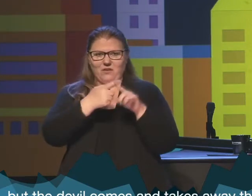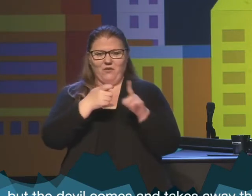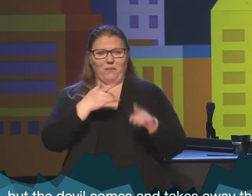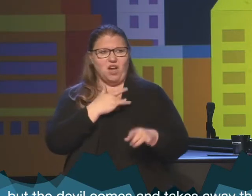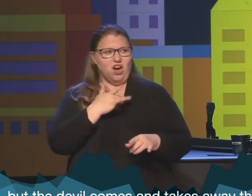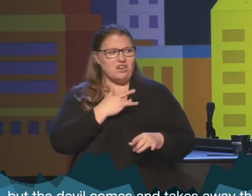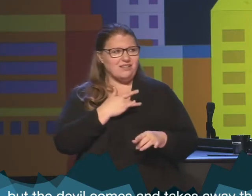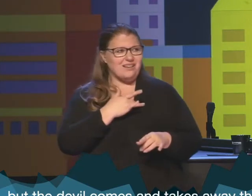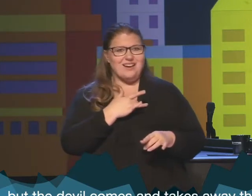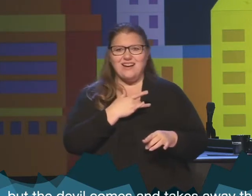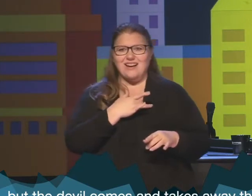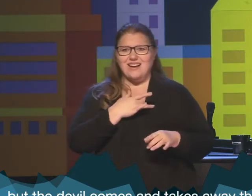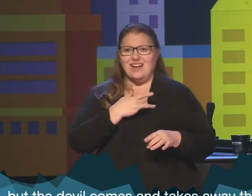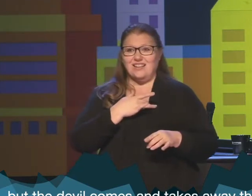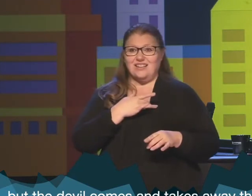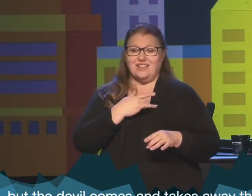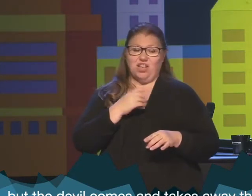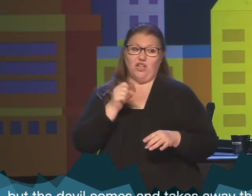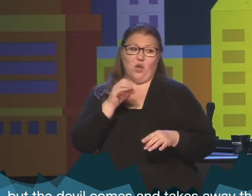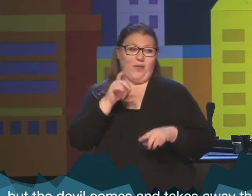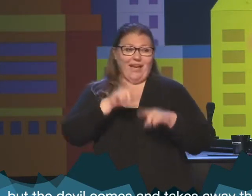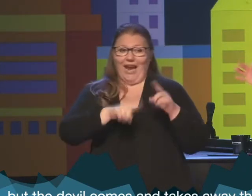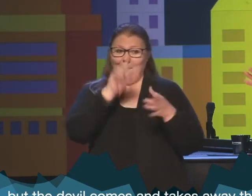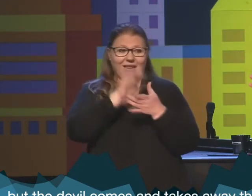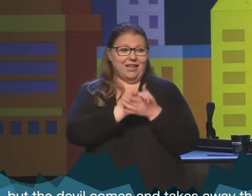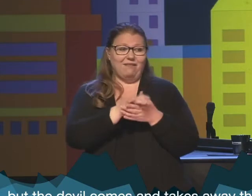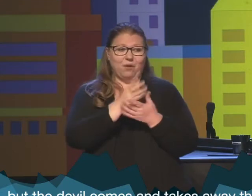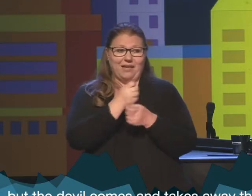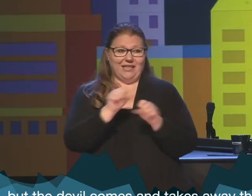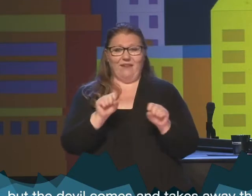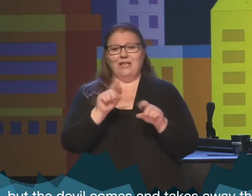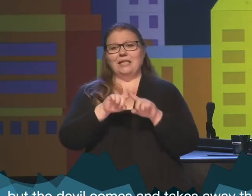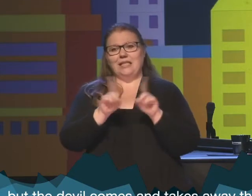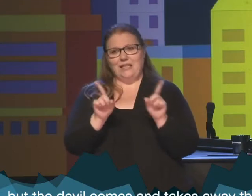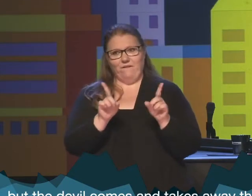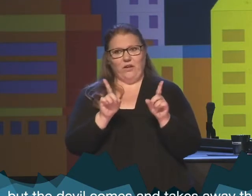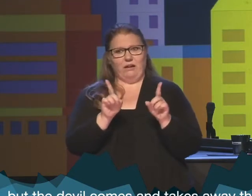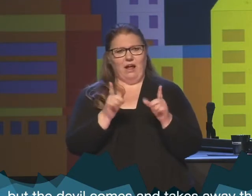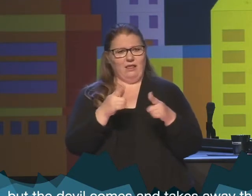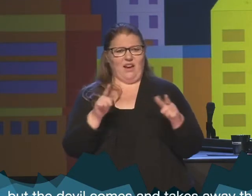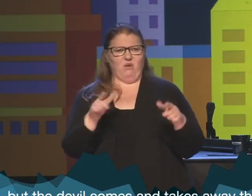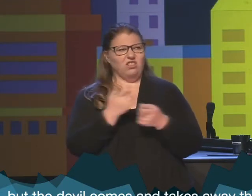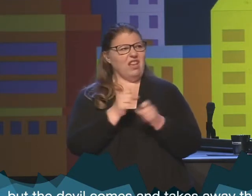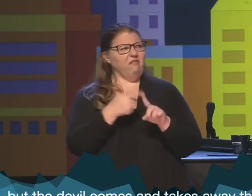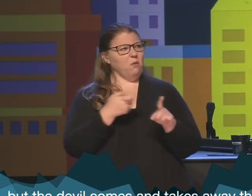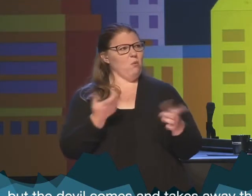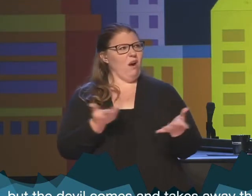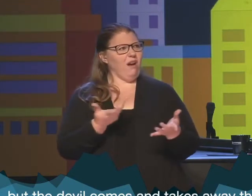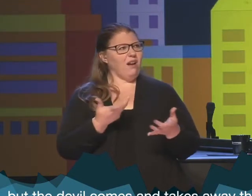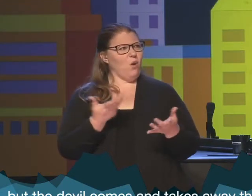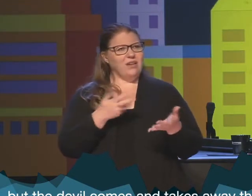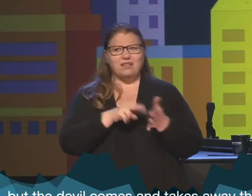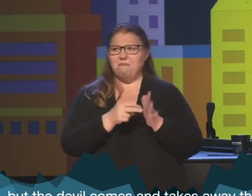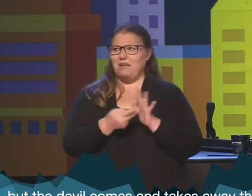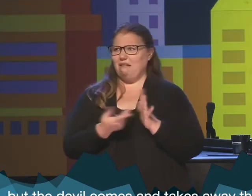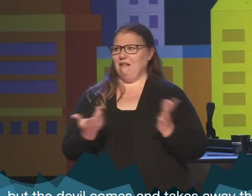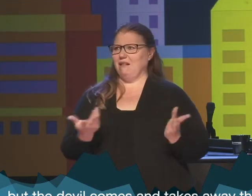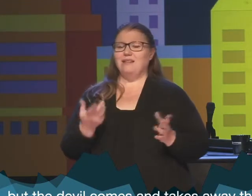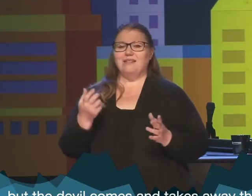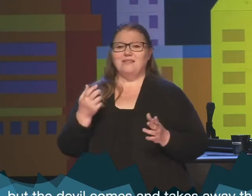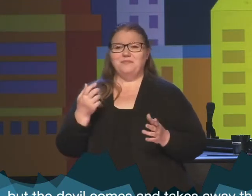I love it. That they might not believe and be saved. So a whole different kind of language. Like saved from what? What does that even mean? Now here's the